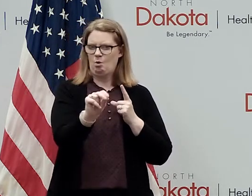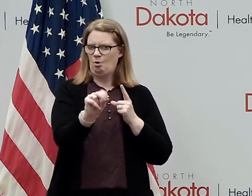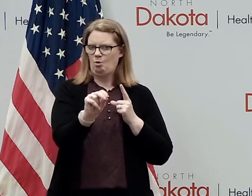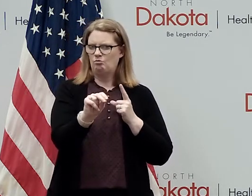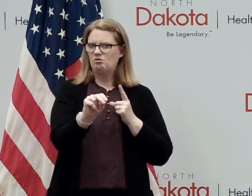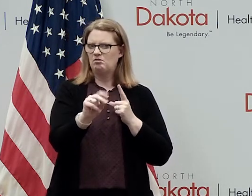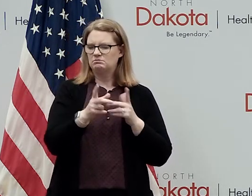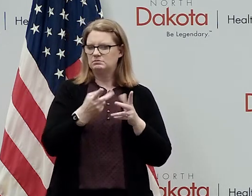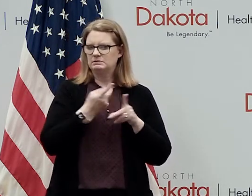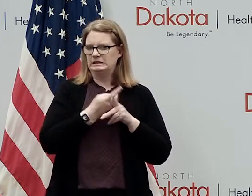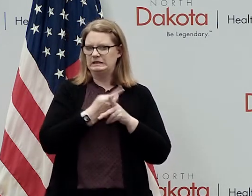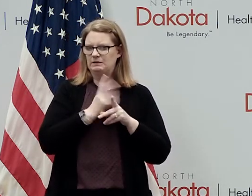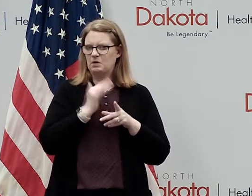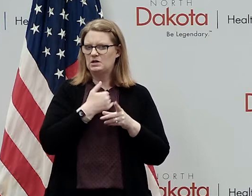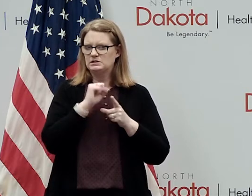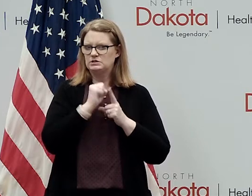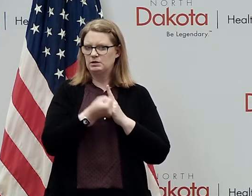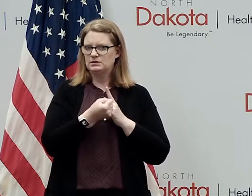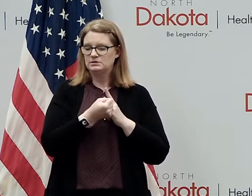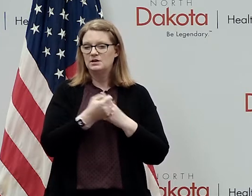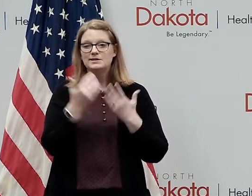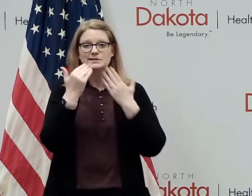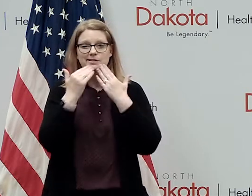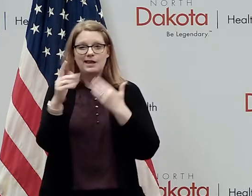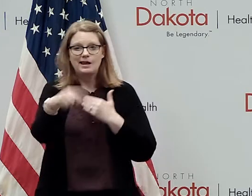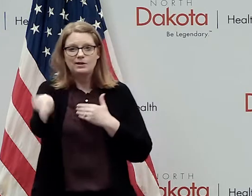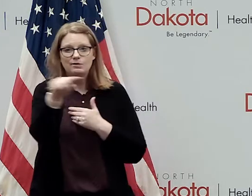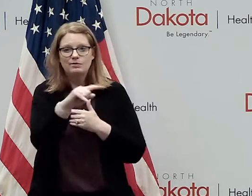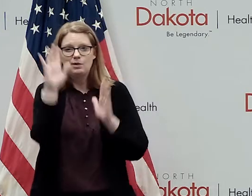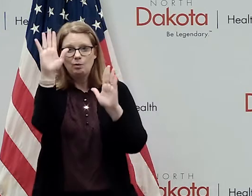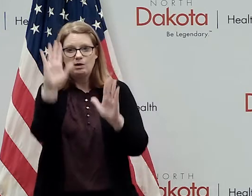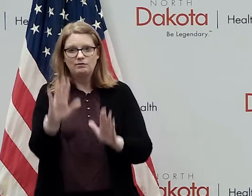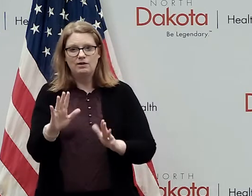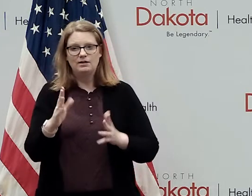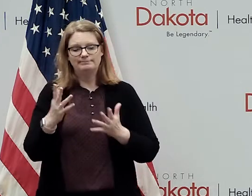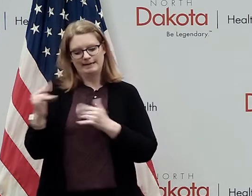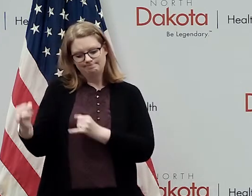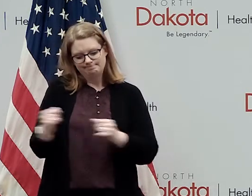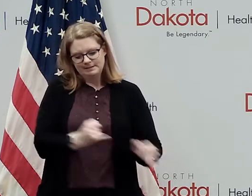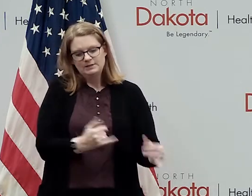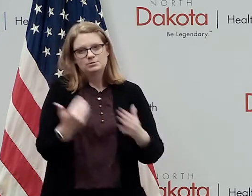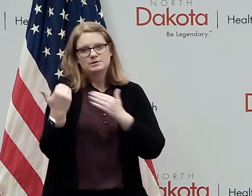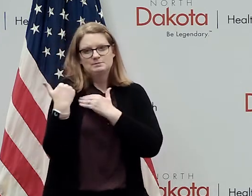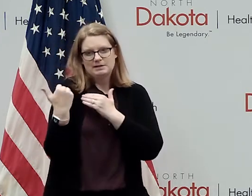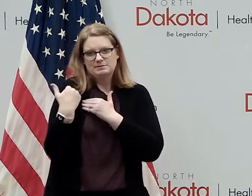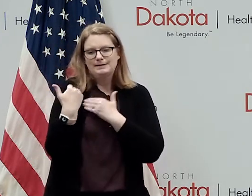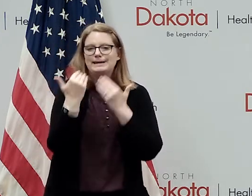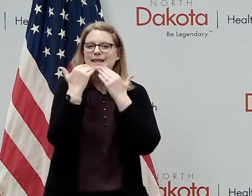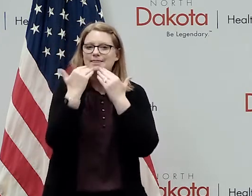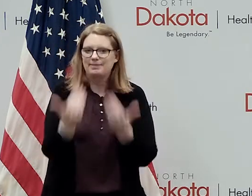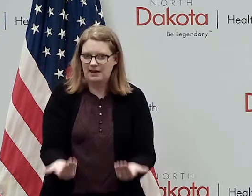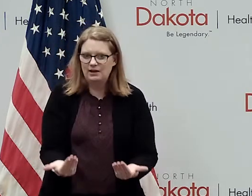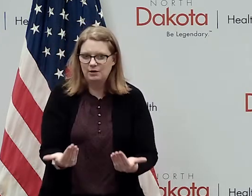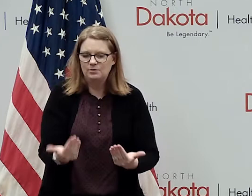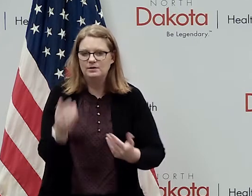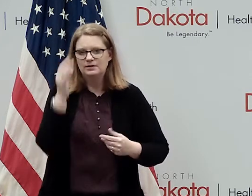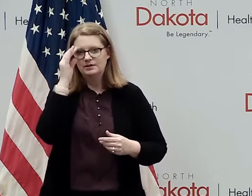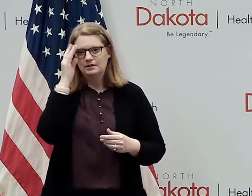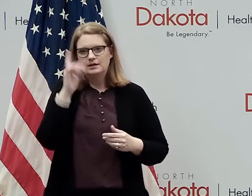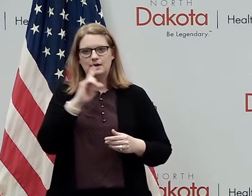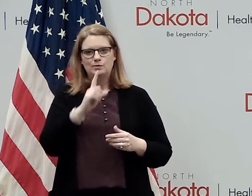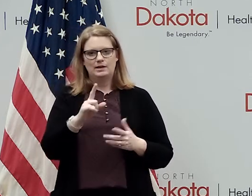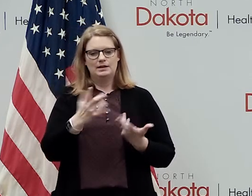you for the incredible individual responsibility that you've shown throughout this entire set of emergencies. And I say